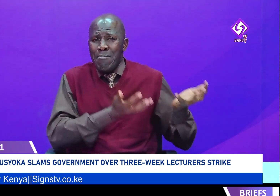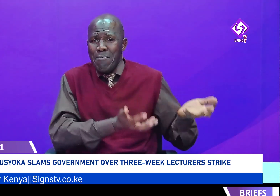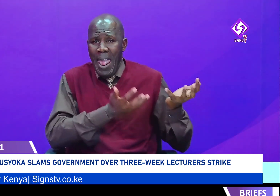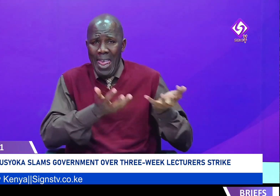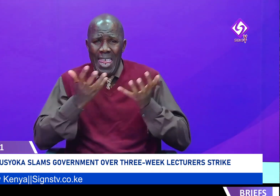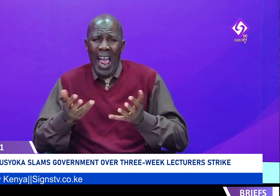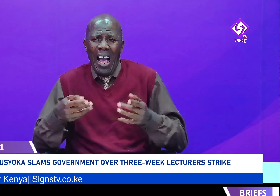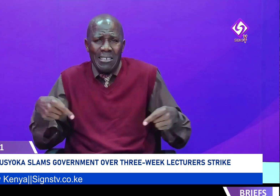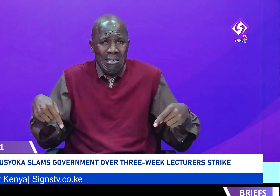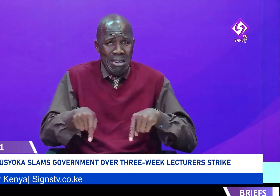Musyoka